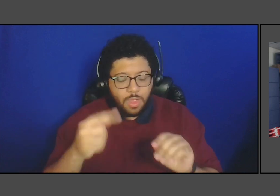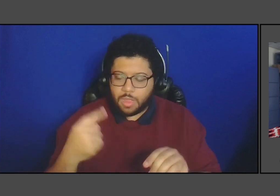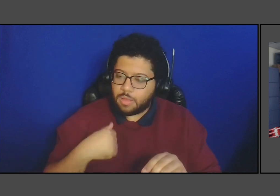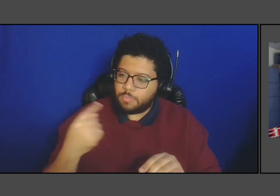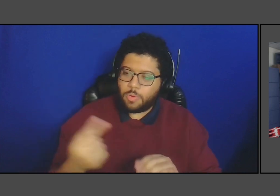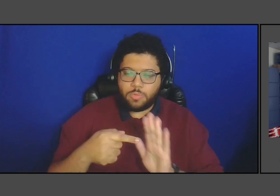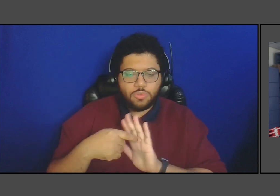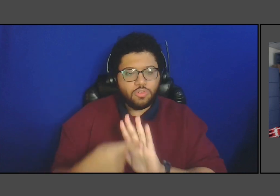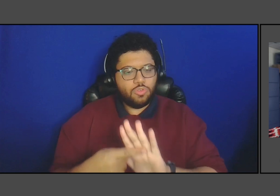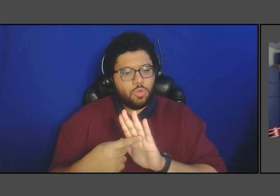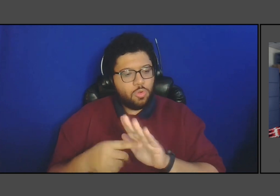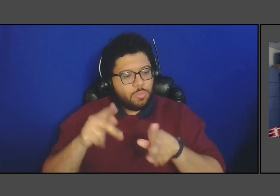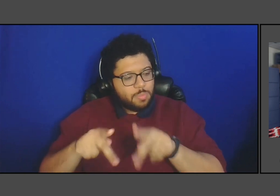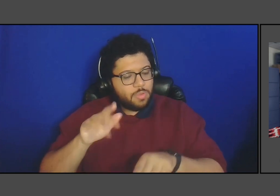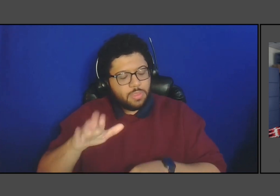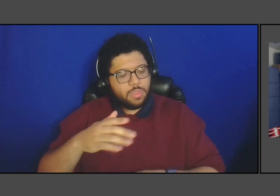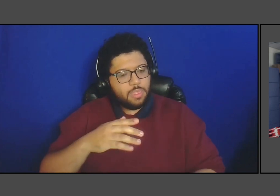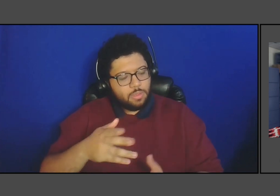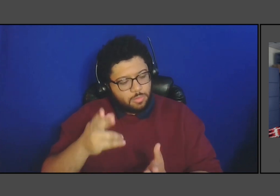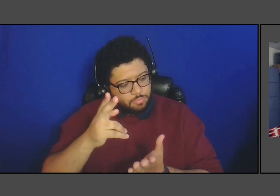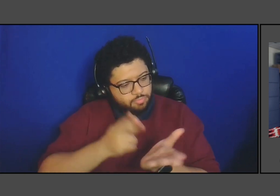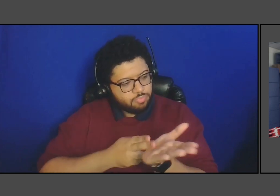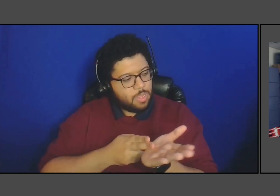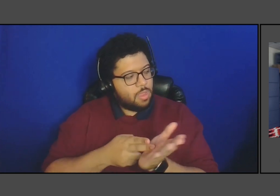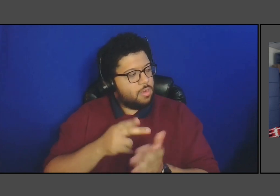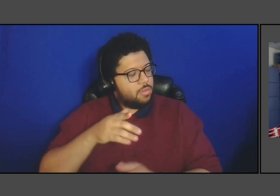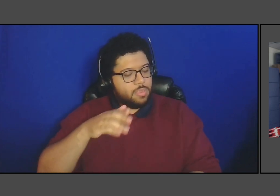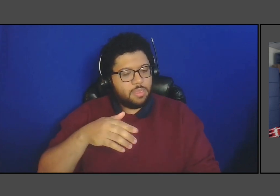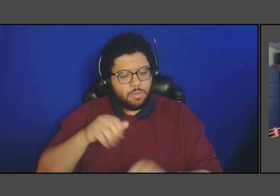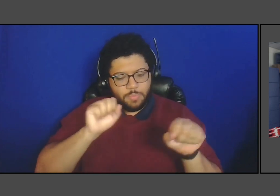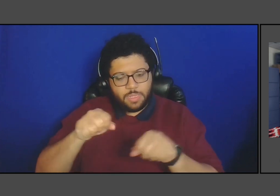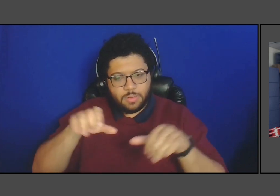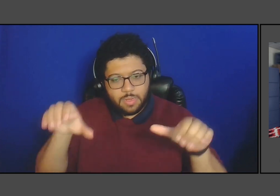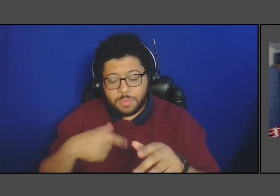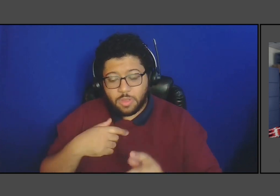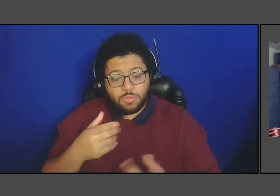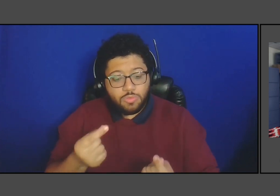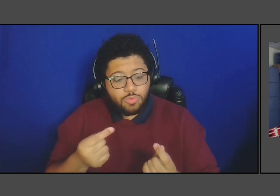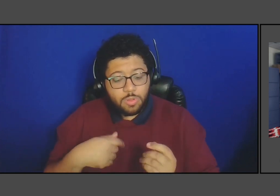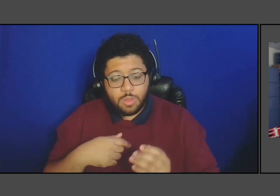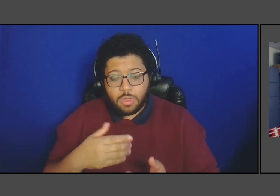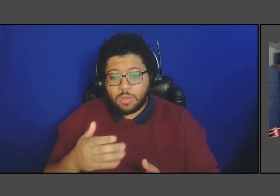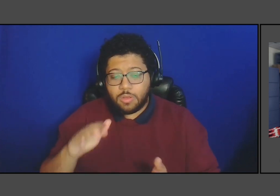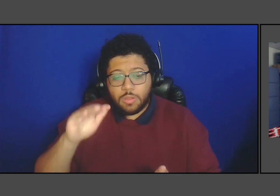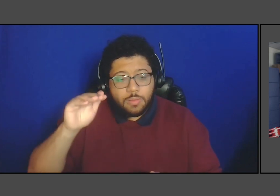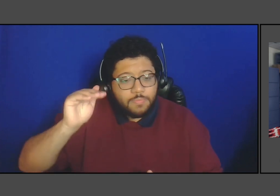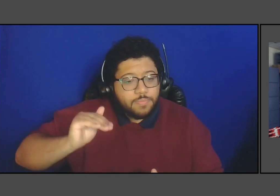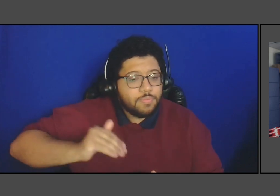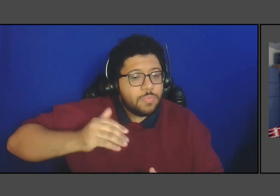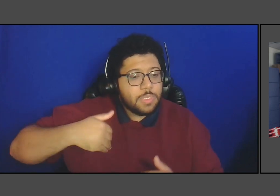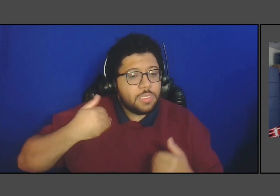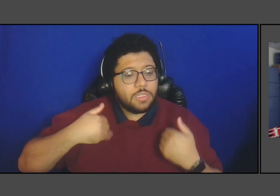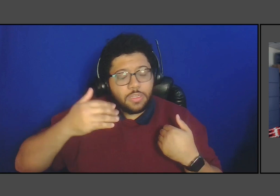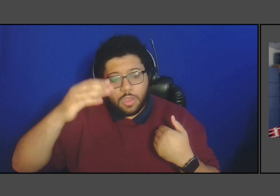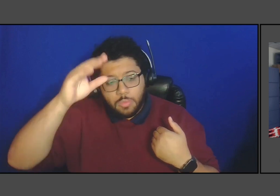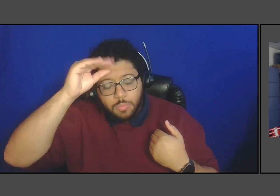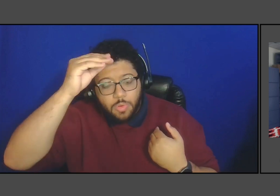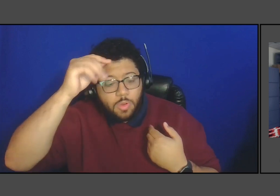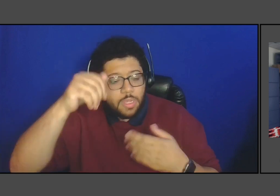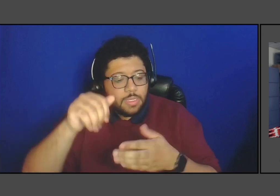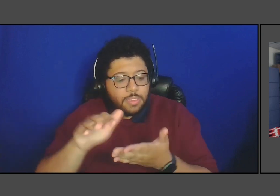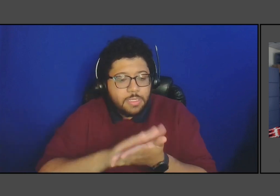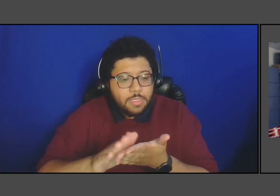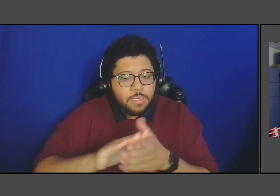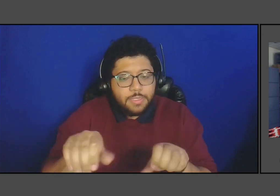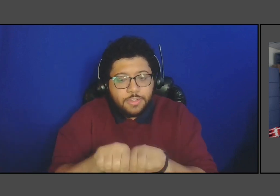so I would interview little shoeshine boys making a living up in Agua Prieta, or people living on dumps